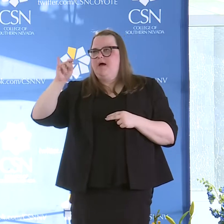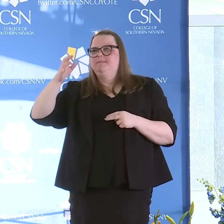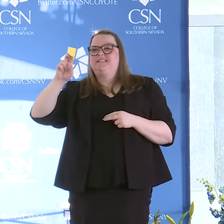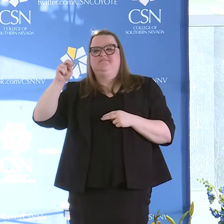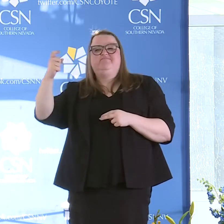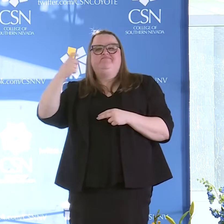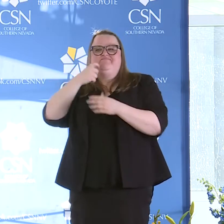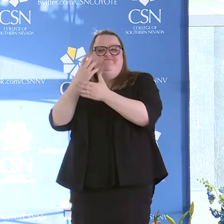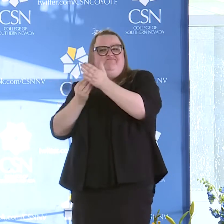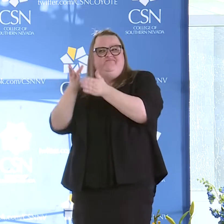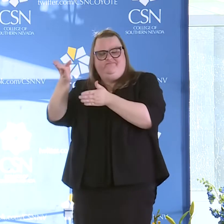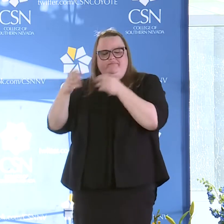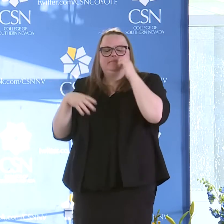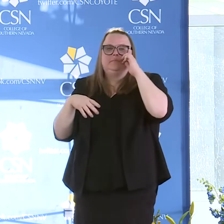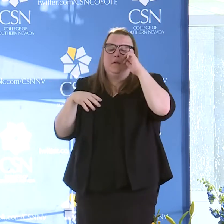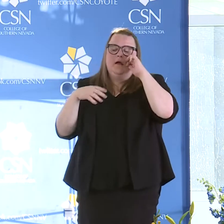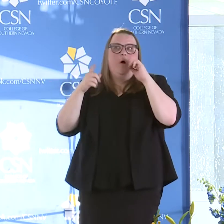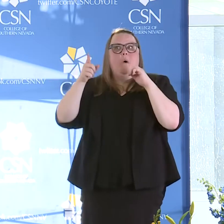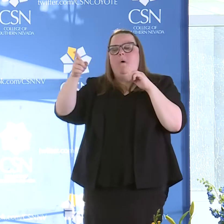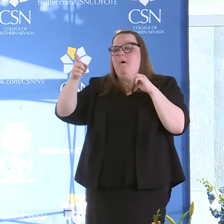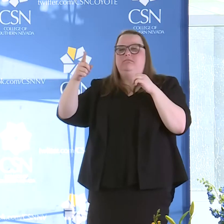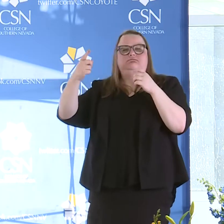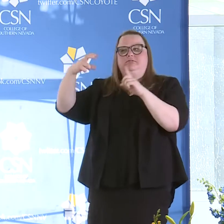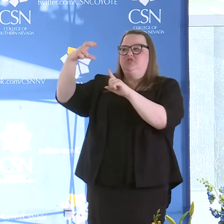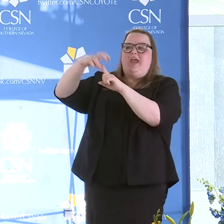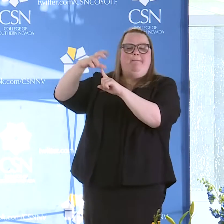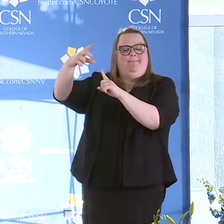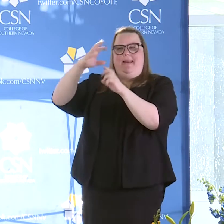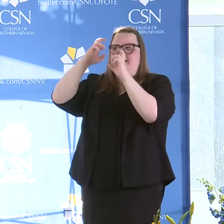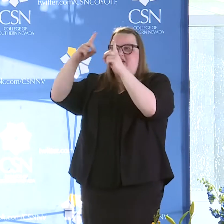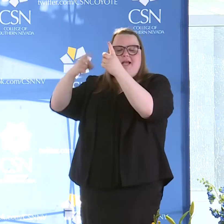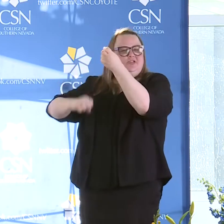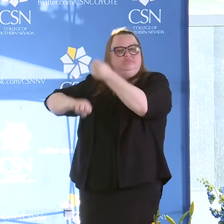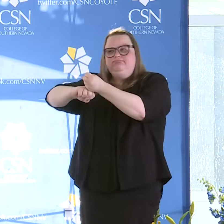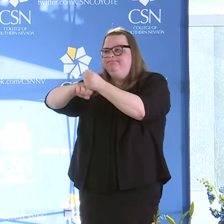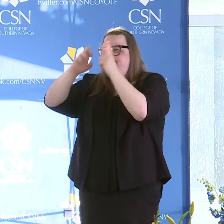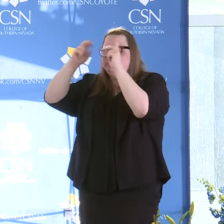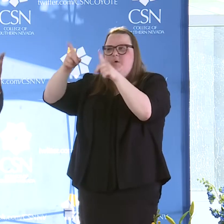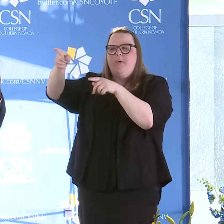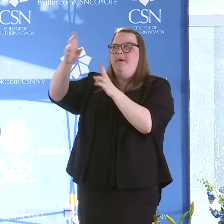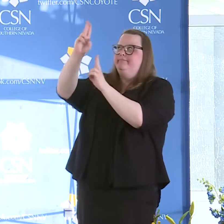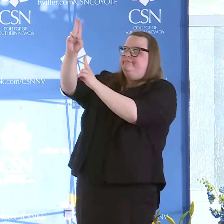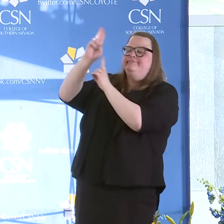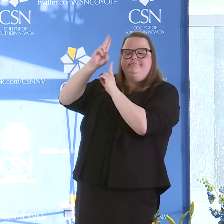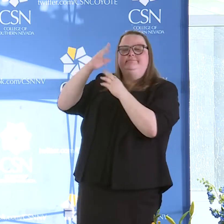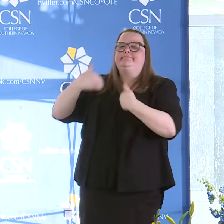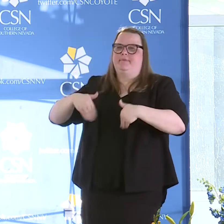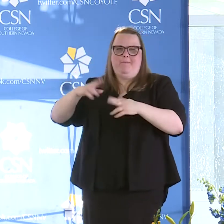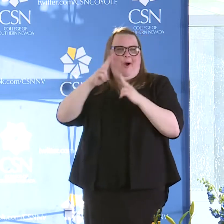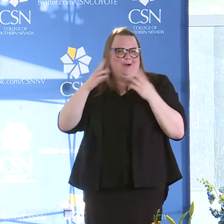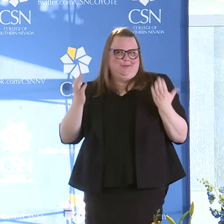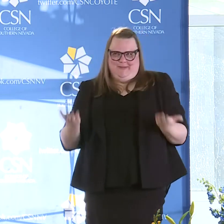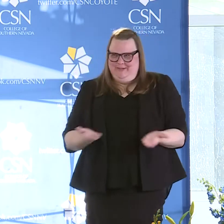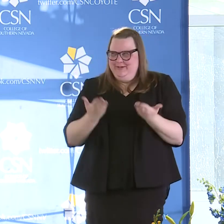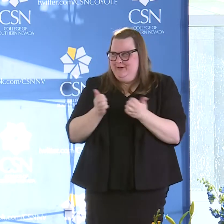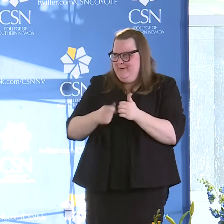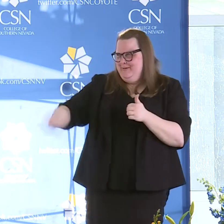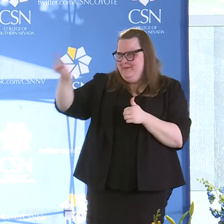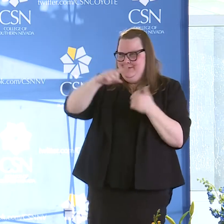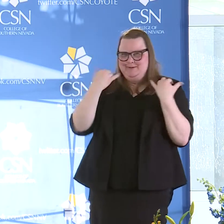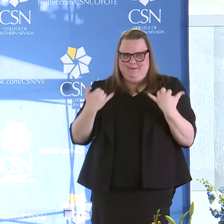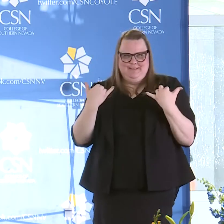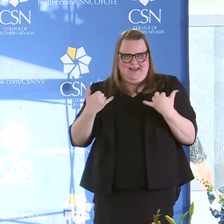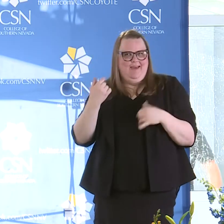Tyrone Thompson, a true champion of education, and I am honored to be with all of you for this